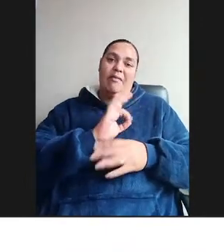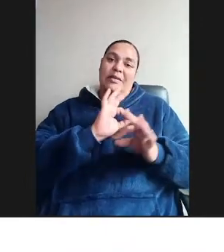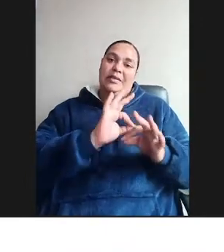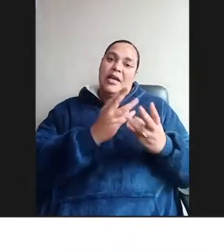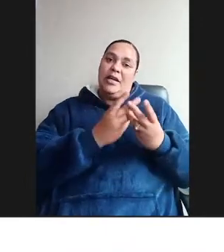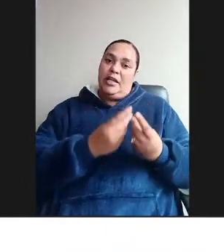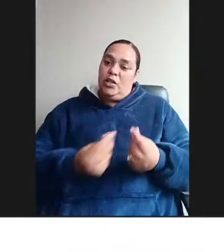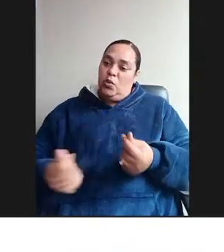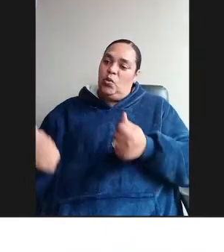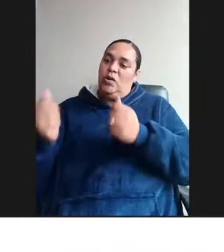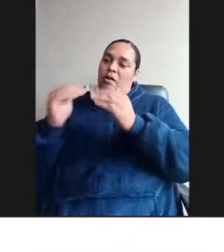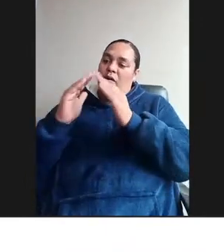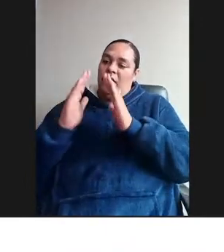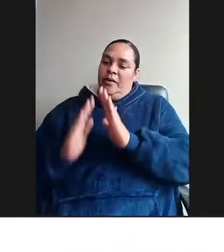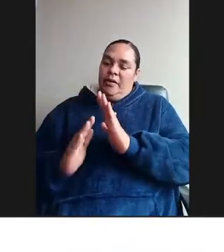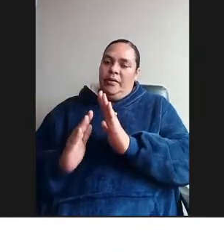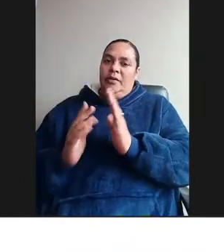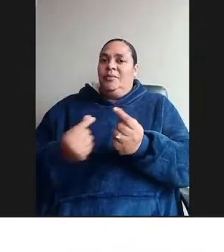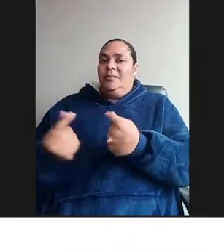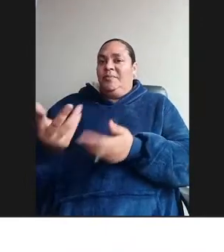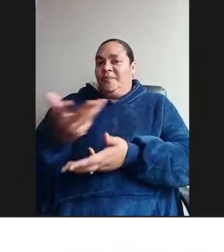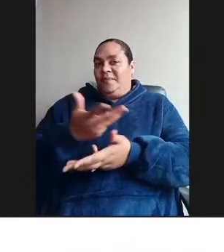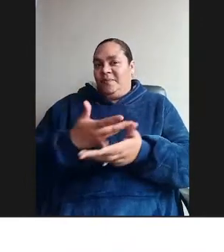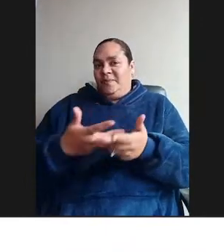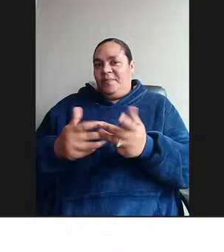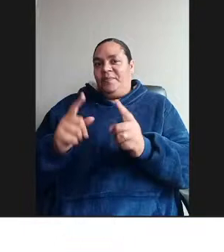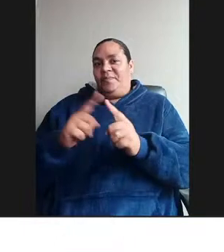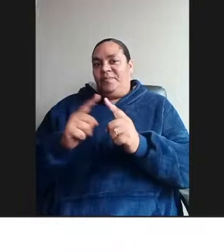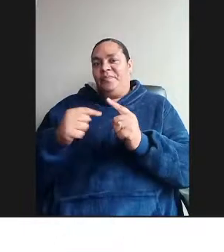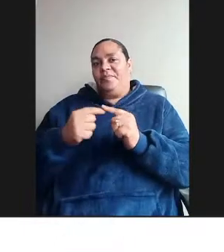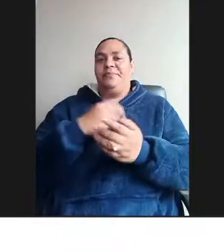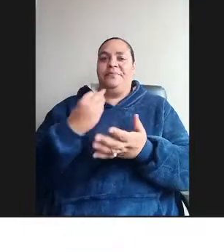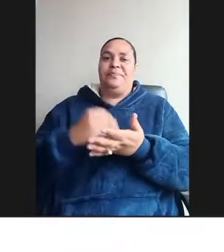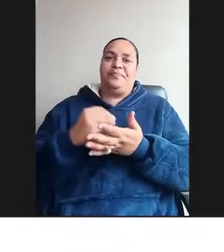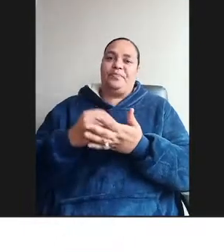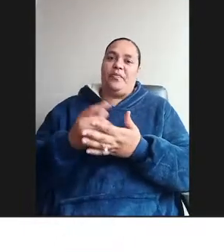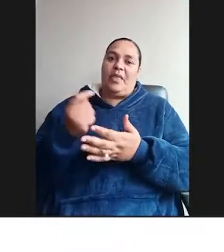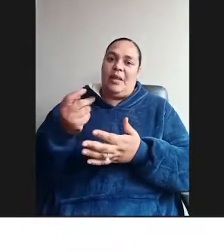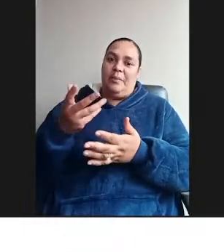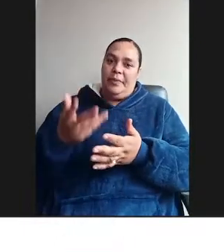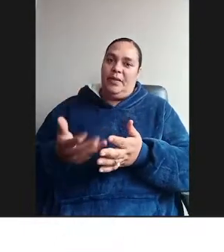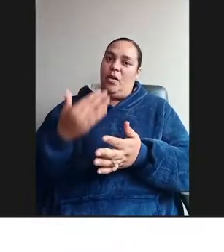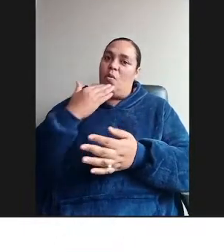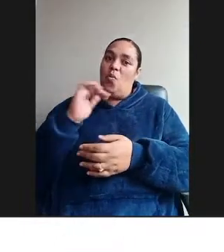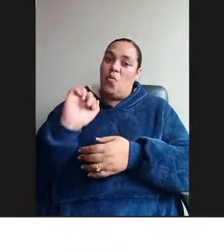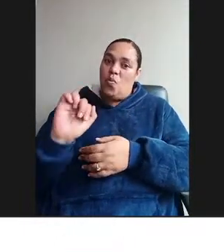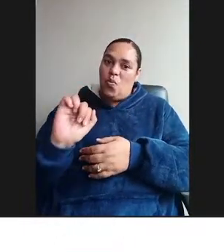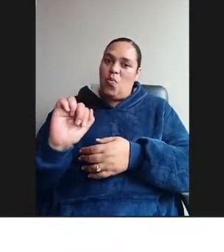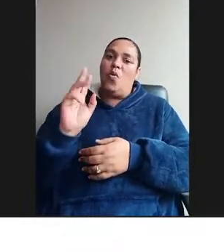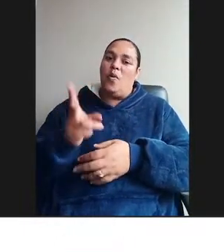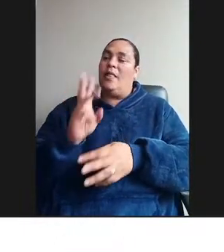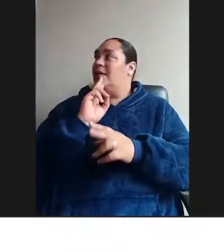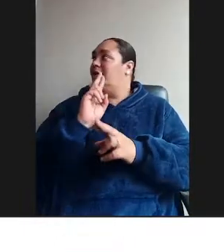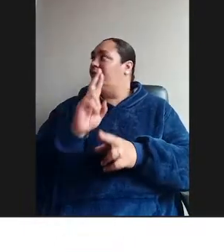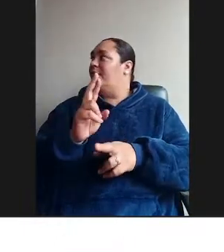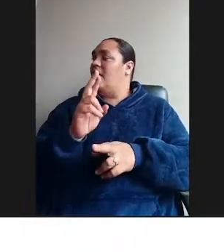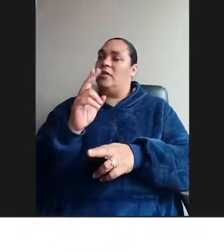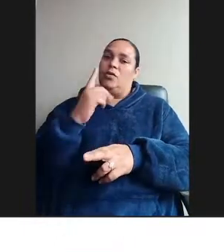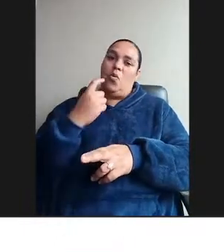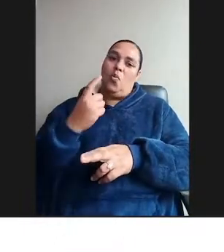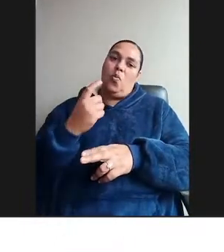and the undertakings and send it to the office of the Speaker, who then refers them, one, to